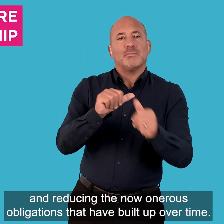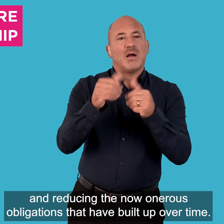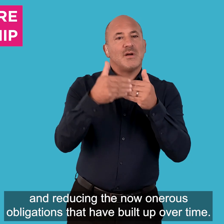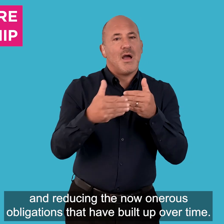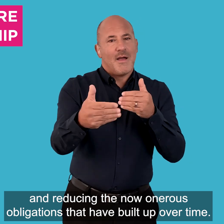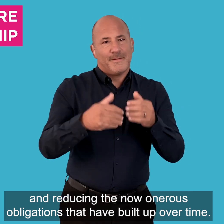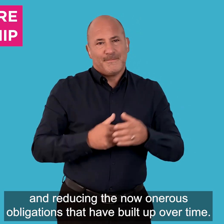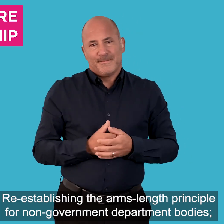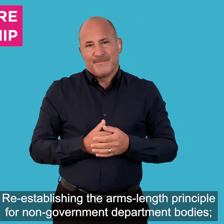time.